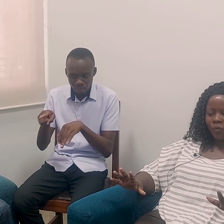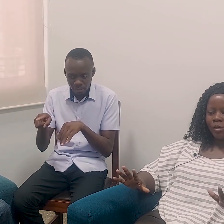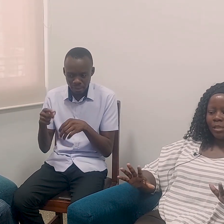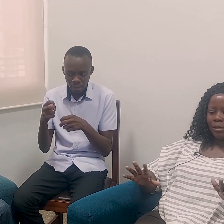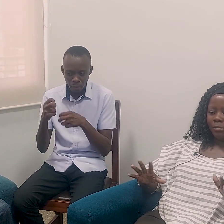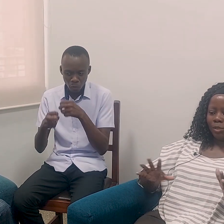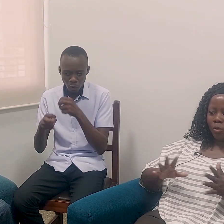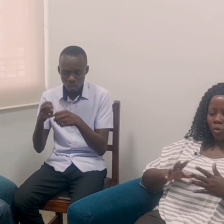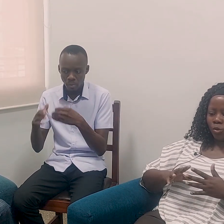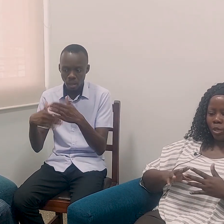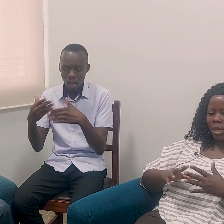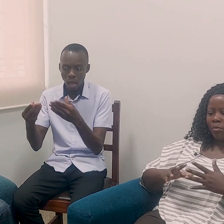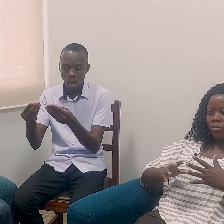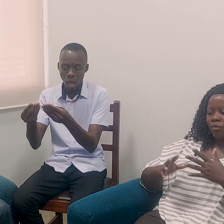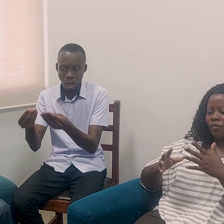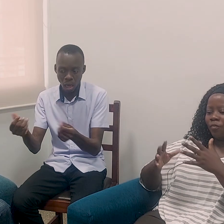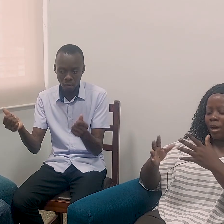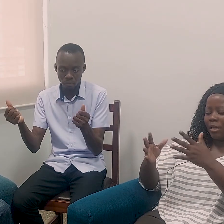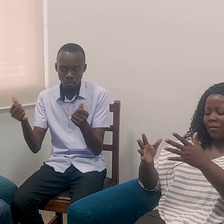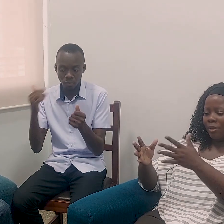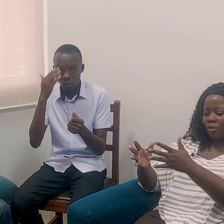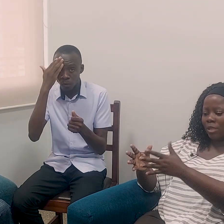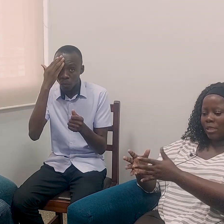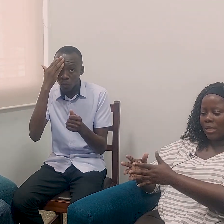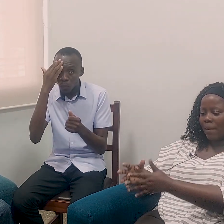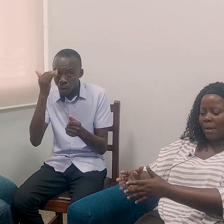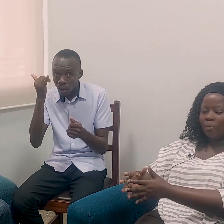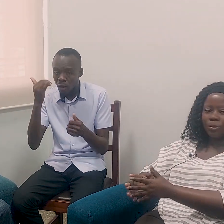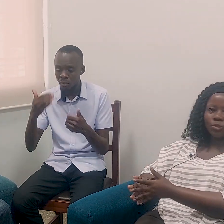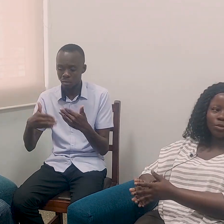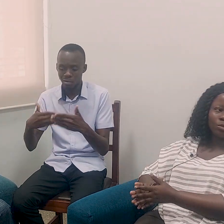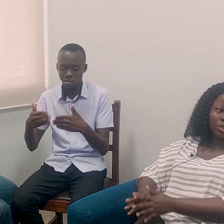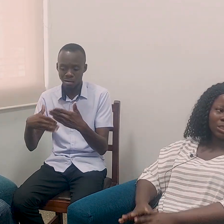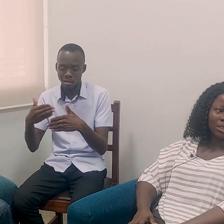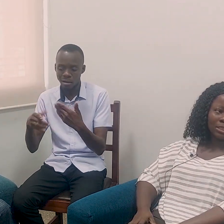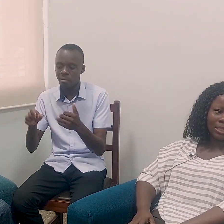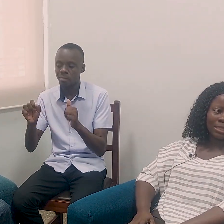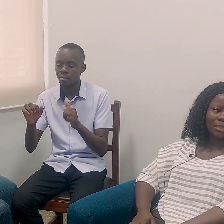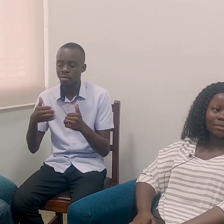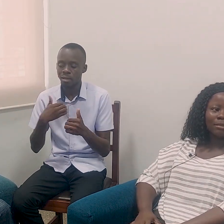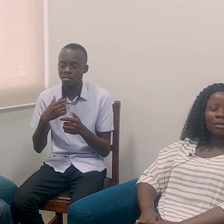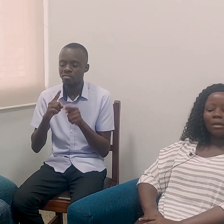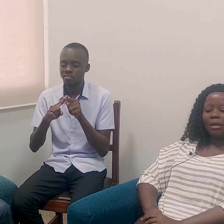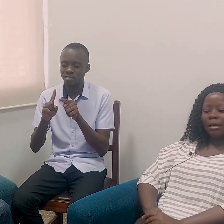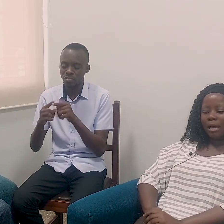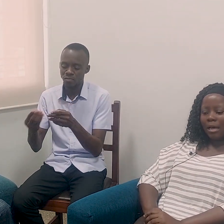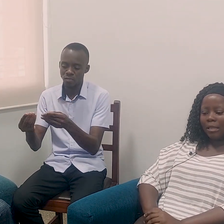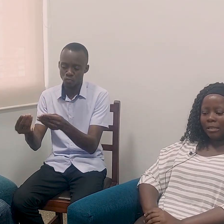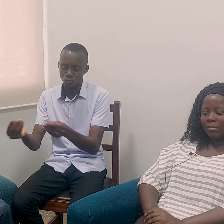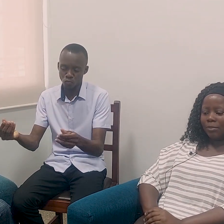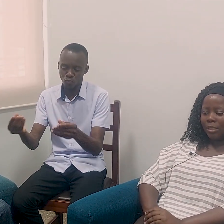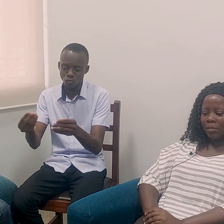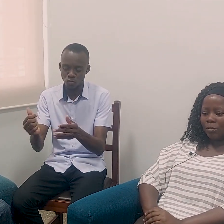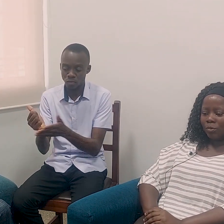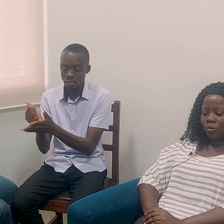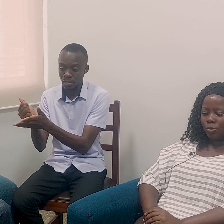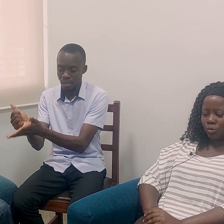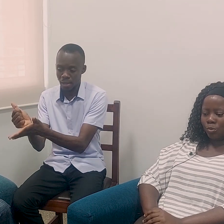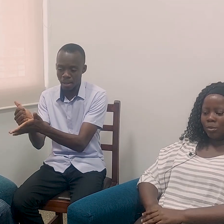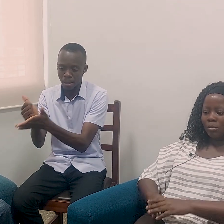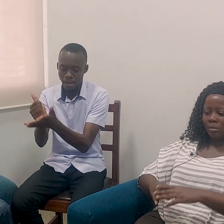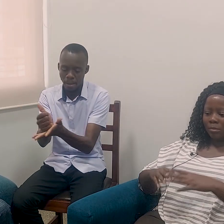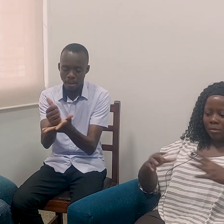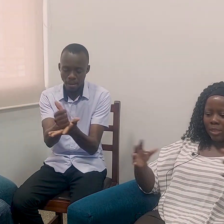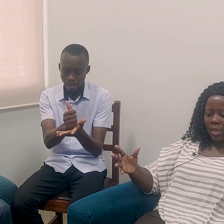off because we're able to eventually come up with solutions that can be able